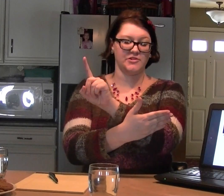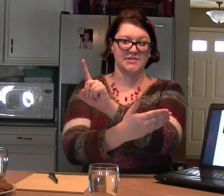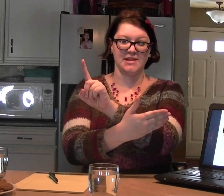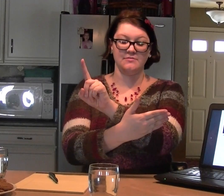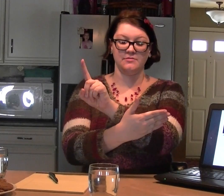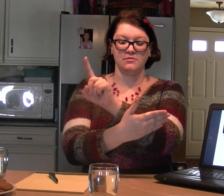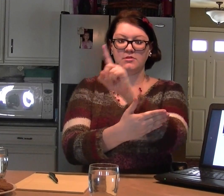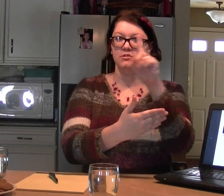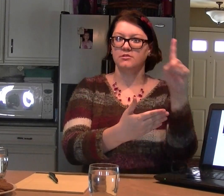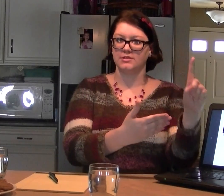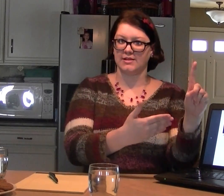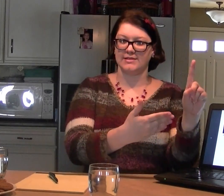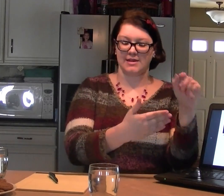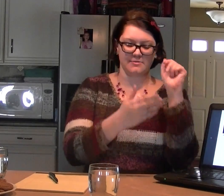day, to the last day.